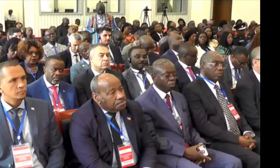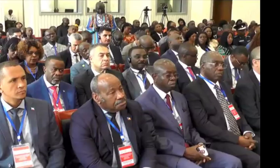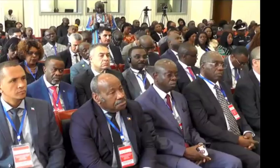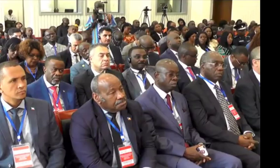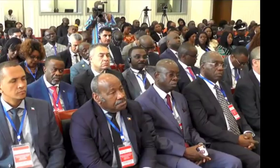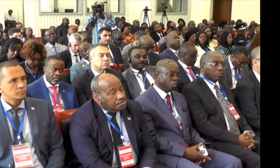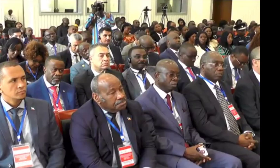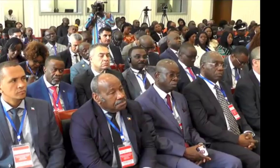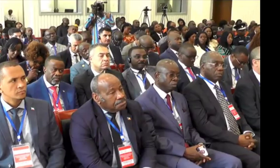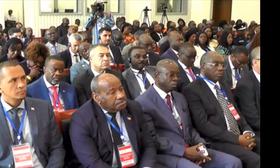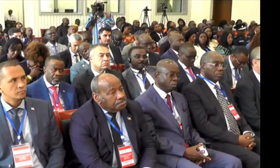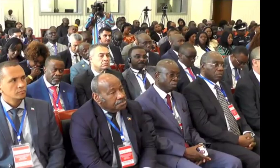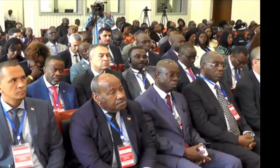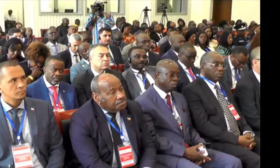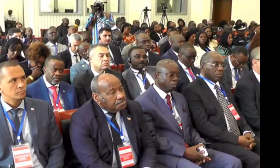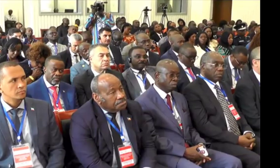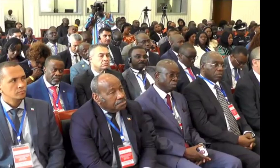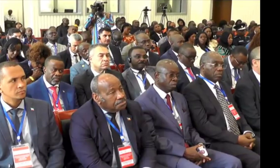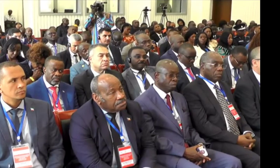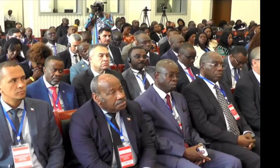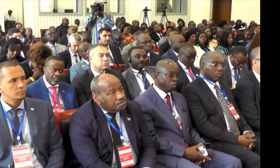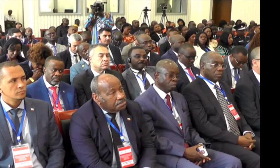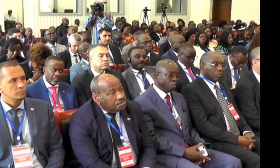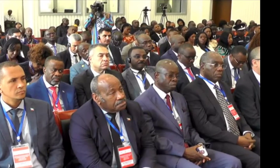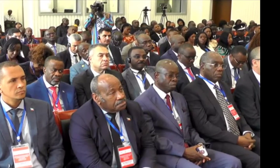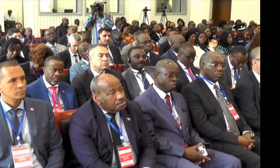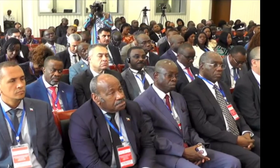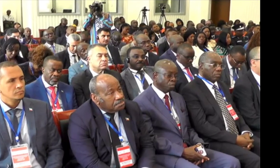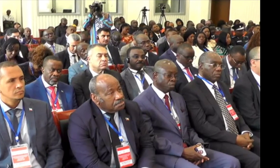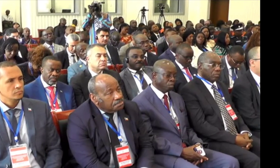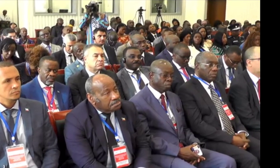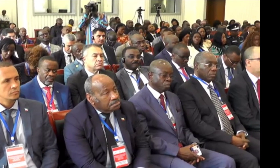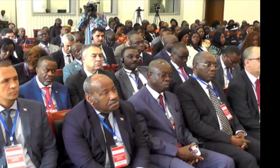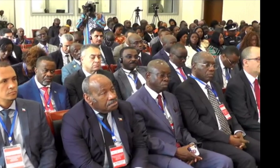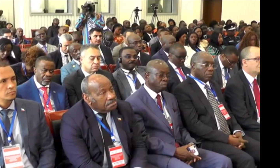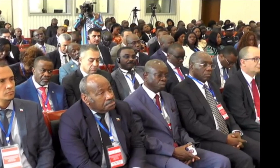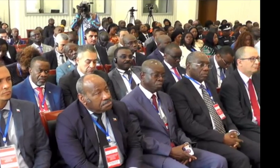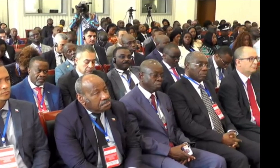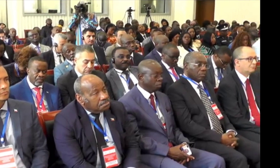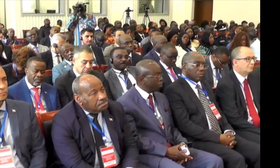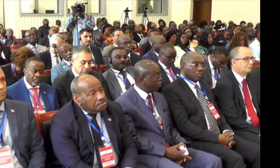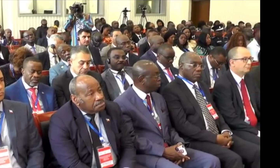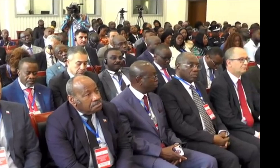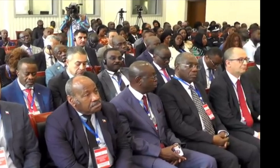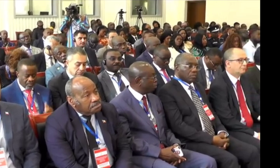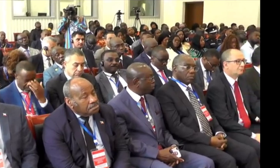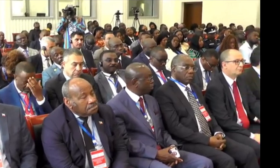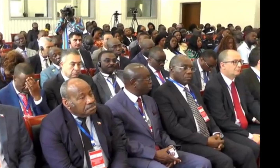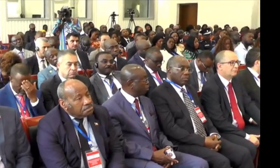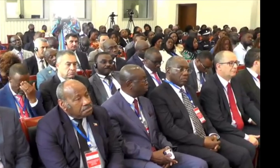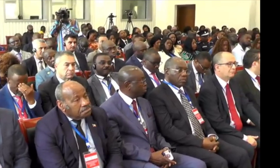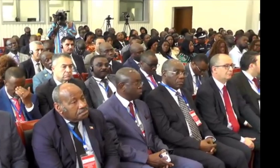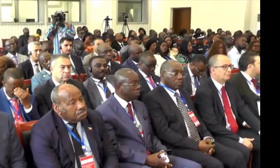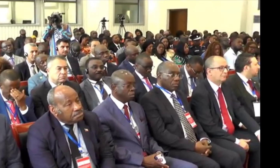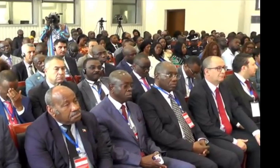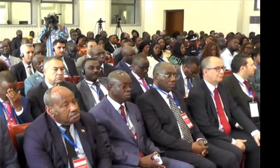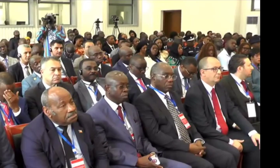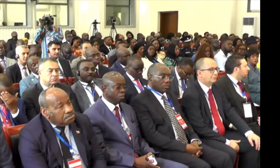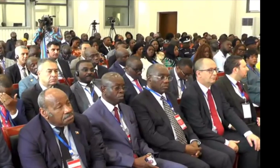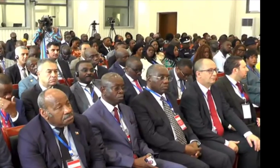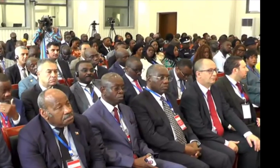ladies and gentlemen, that correcting this decades-long exclusion of our continent is not